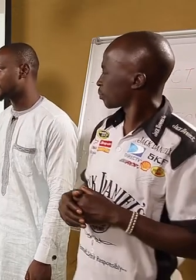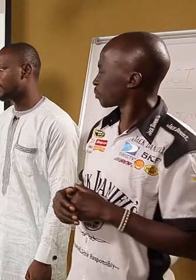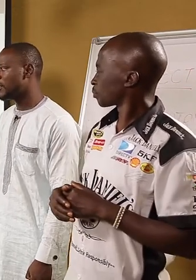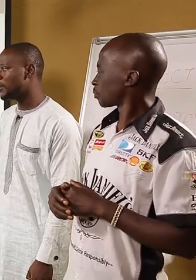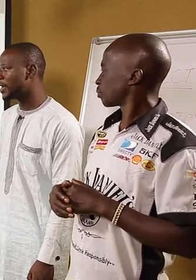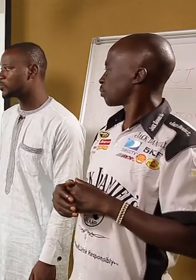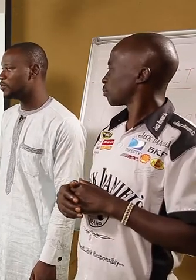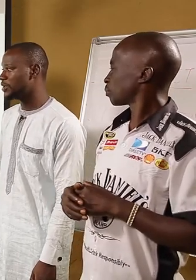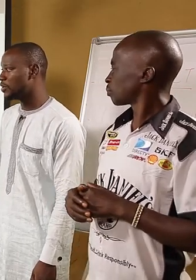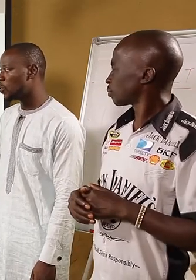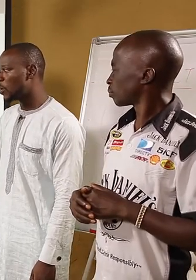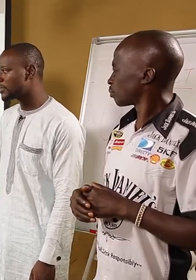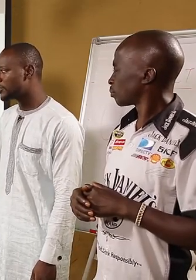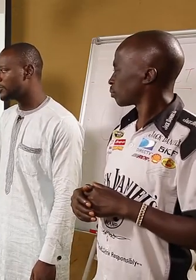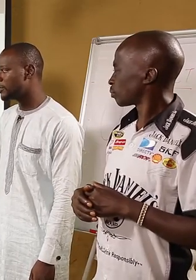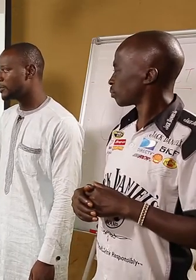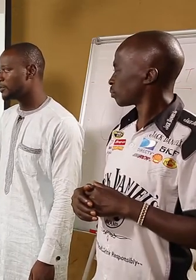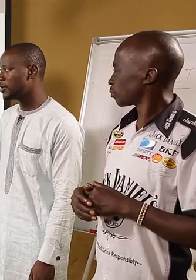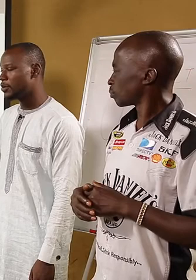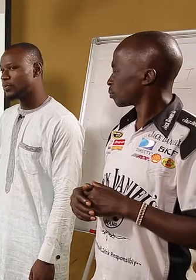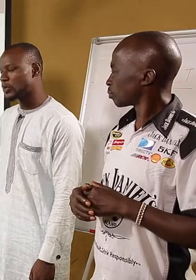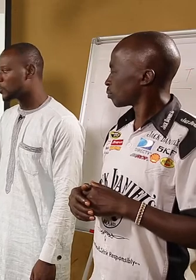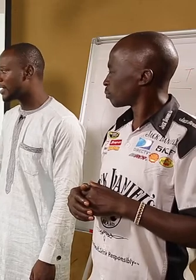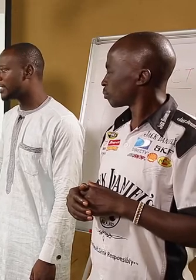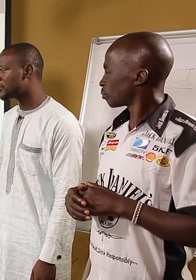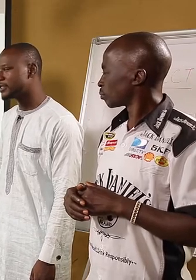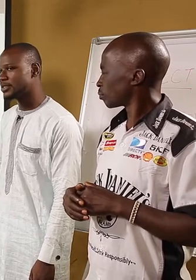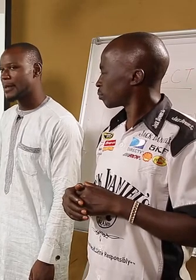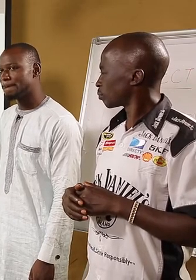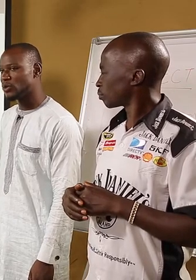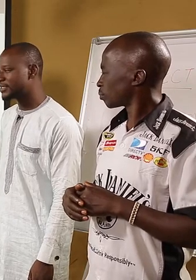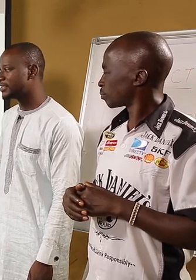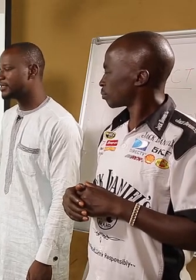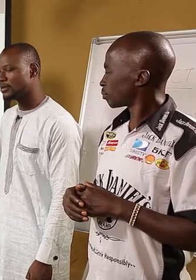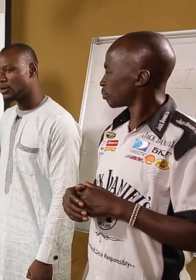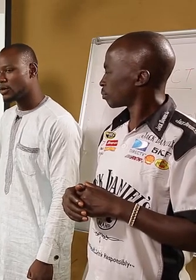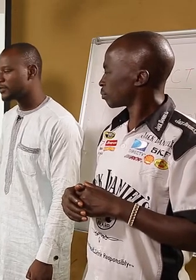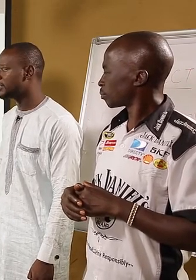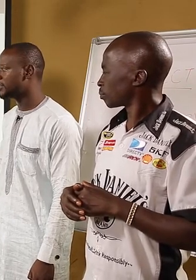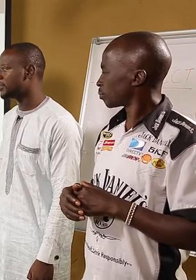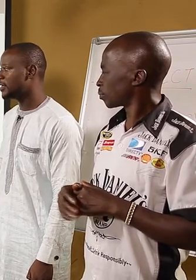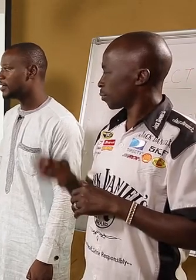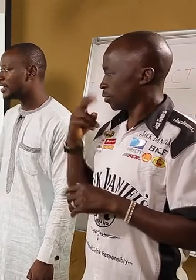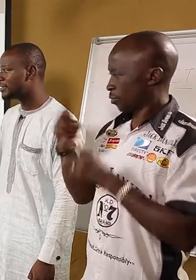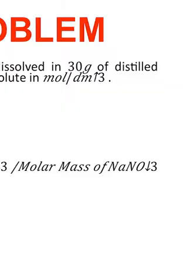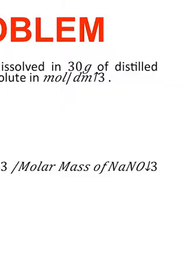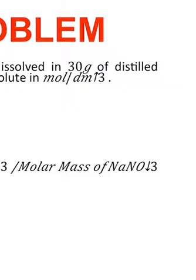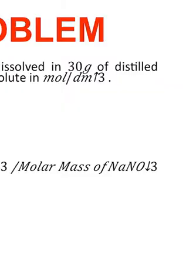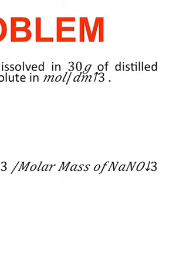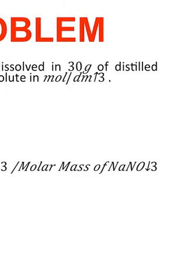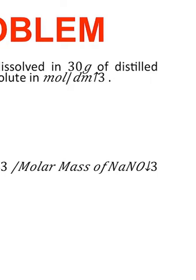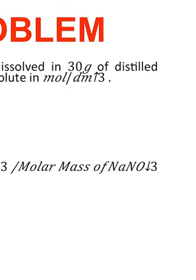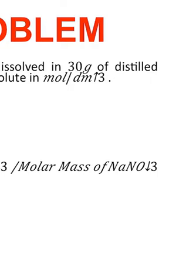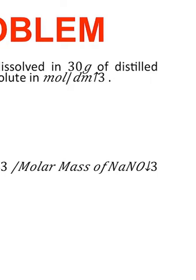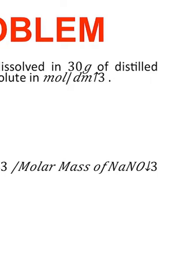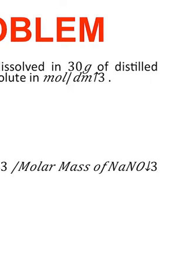NaNO3. The mass will be 1 sodium plus 1 nitrogen plus 3 oxygen. That is,